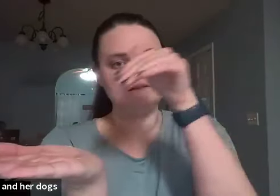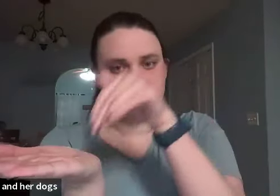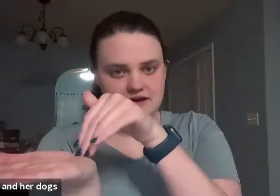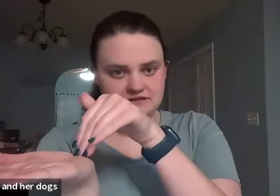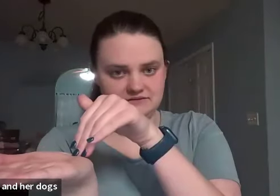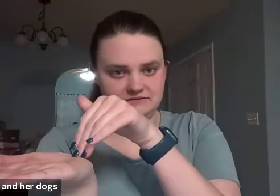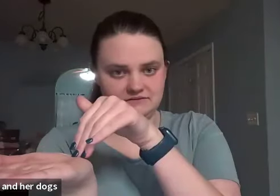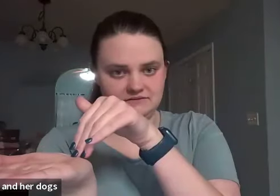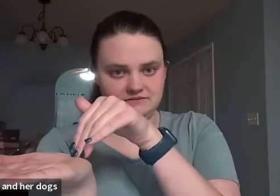60,000.